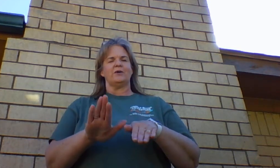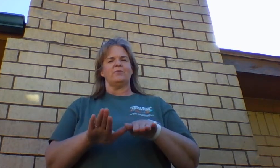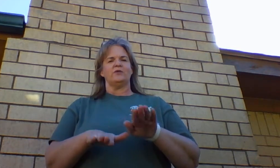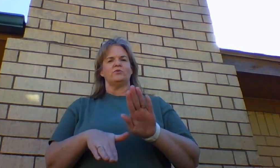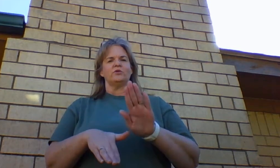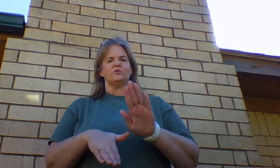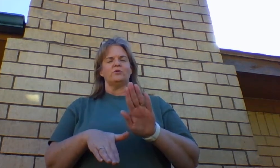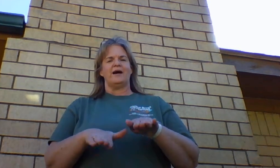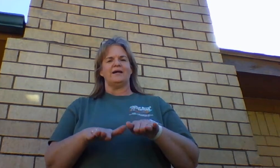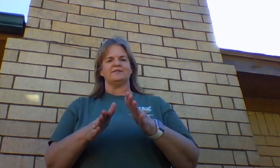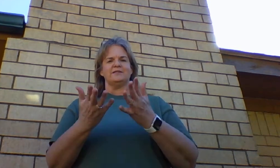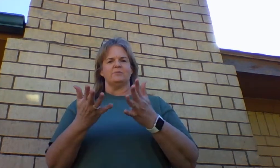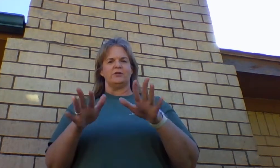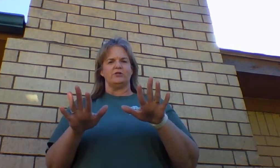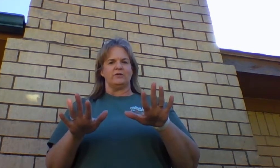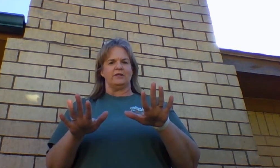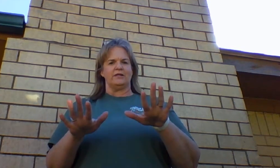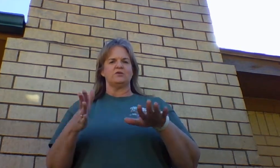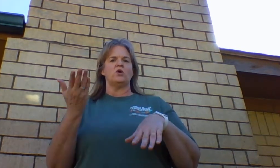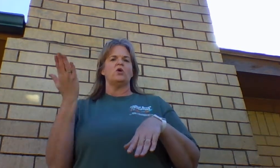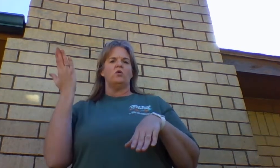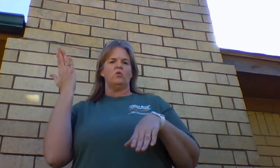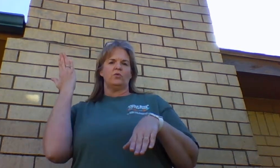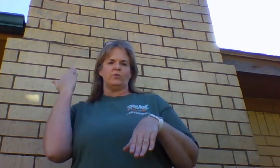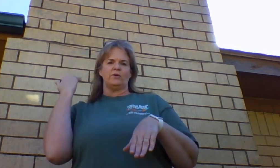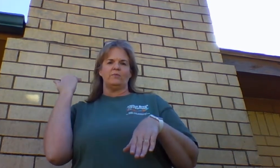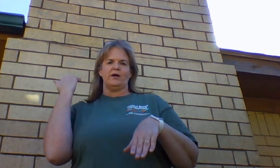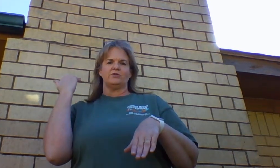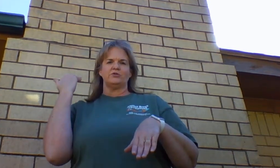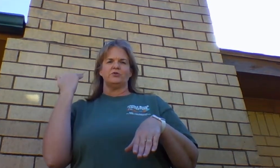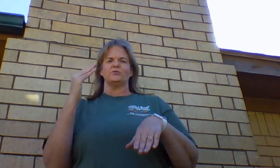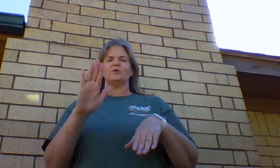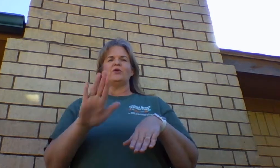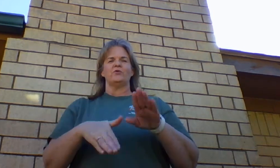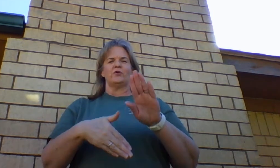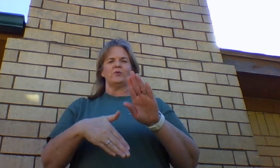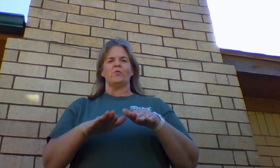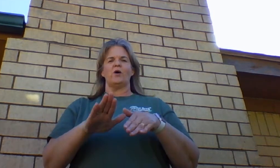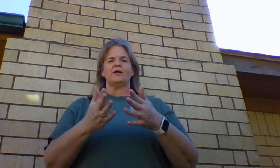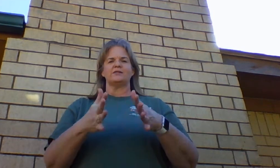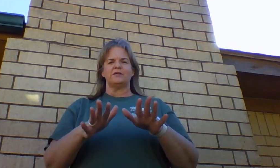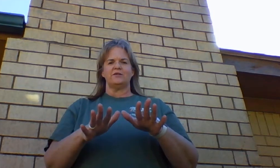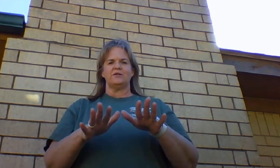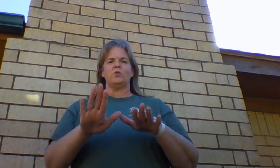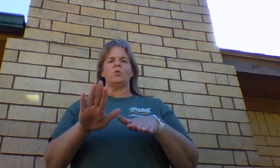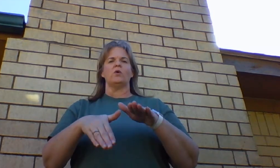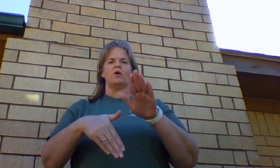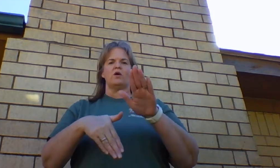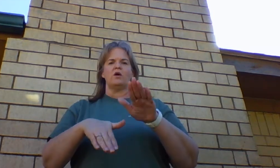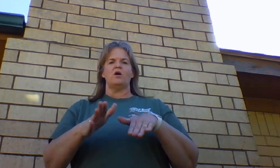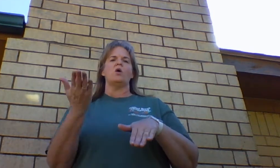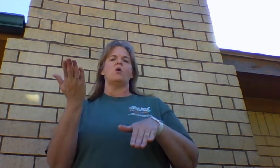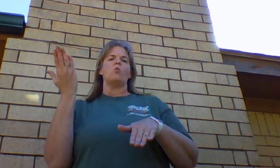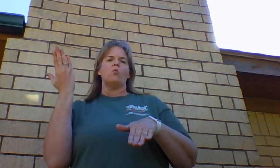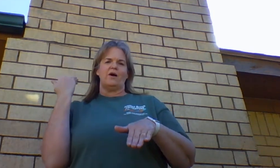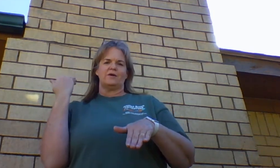that you could do the past tense by doing this or throwing it behind your shoulder. So it could be walked or walked,